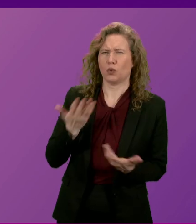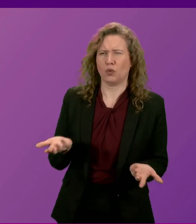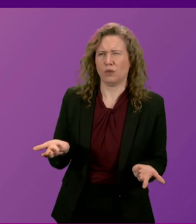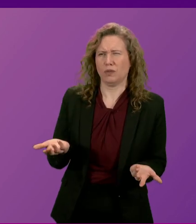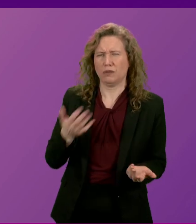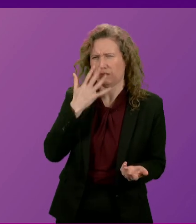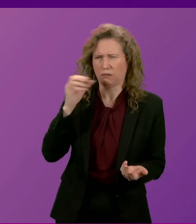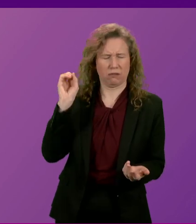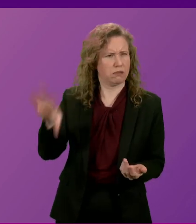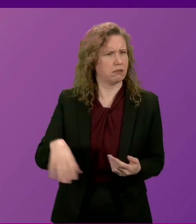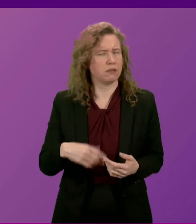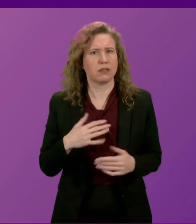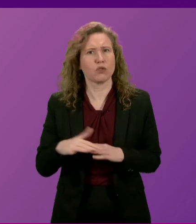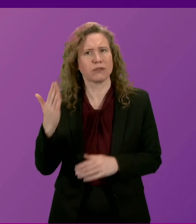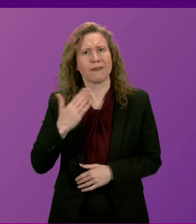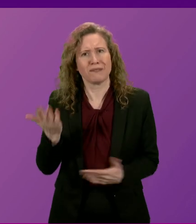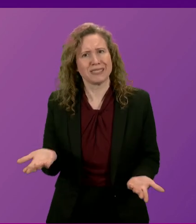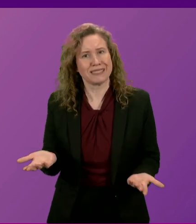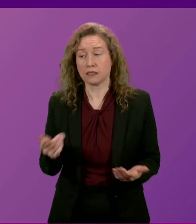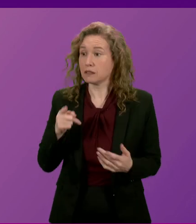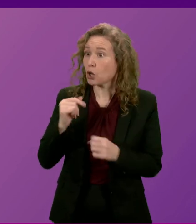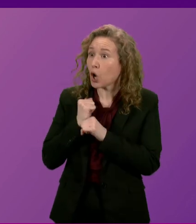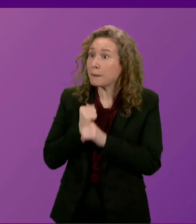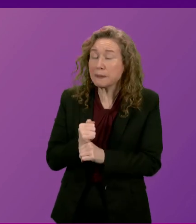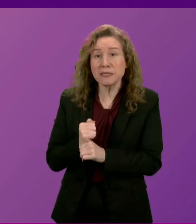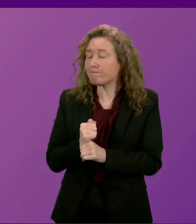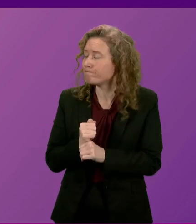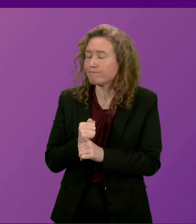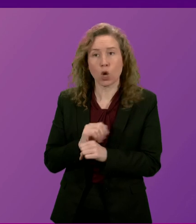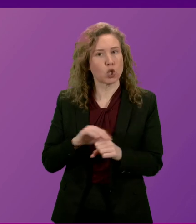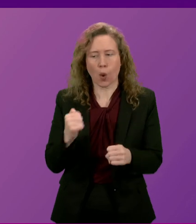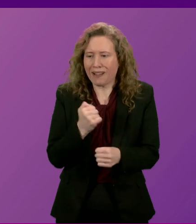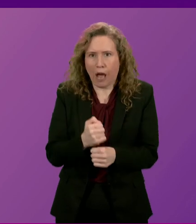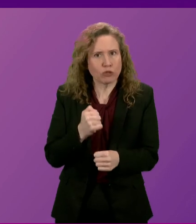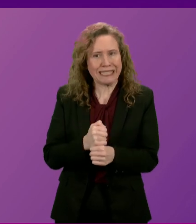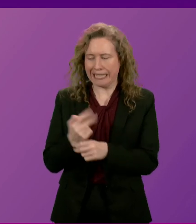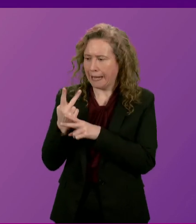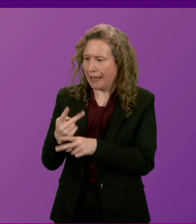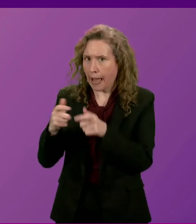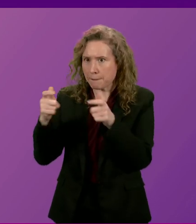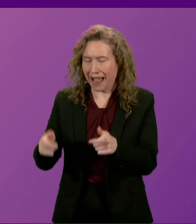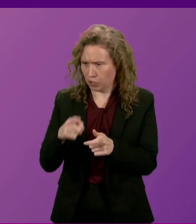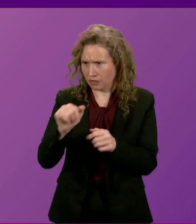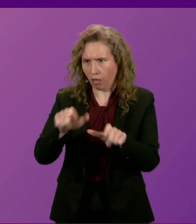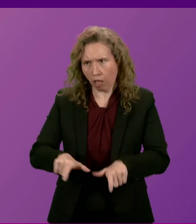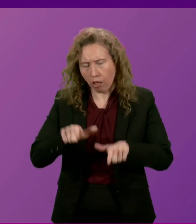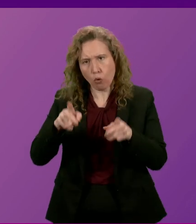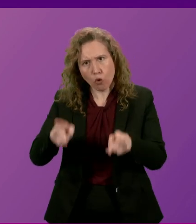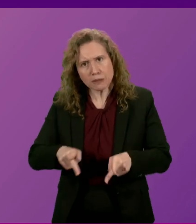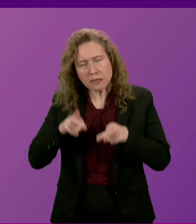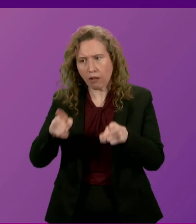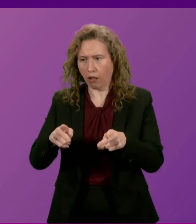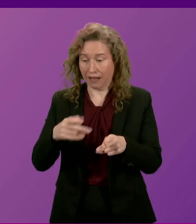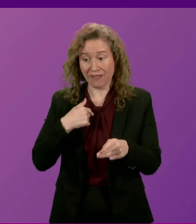the country. So, Presiding Officer, no commitment to guarantee care packages for the 1,500 people needlessly stuck in hospital to free